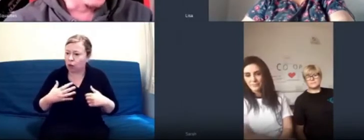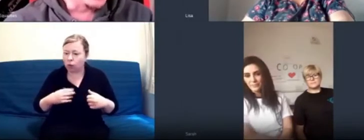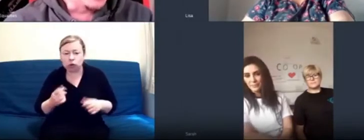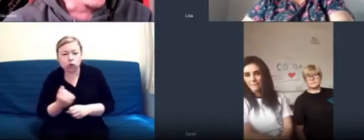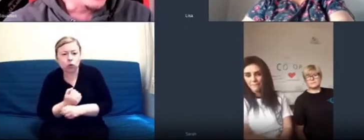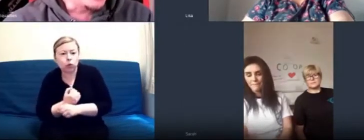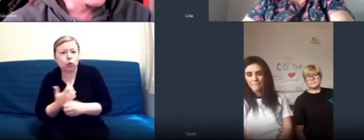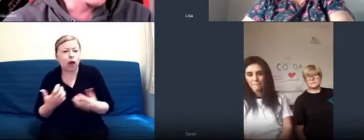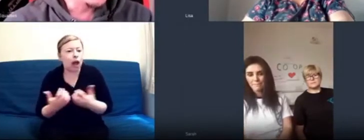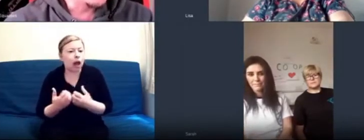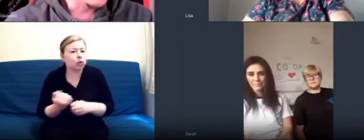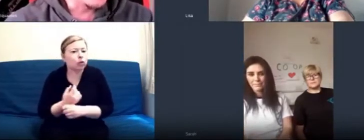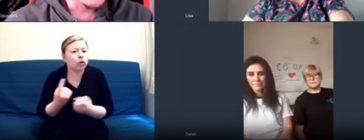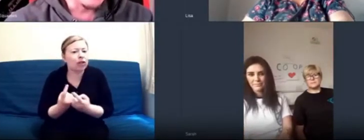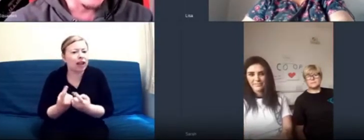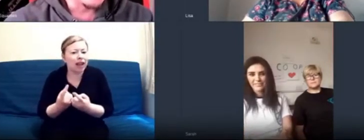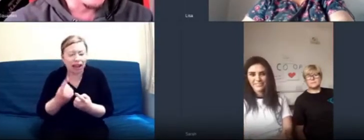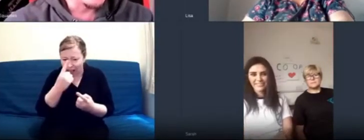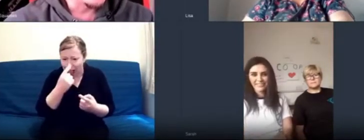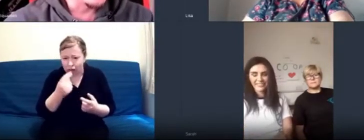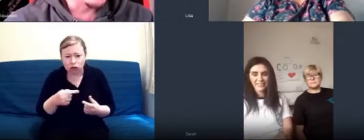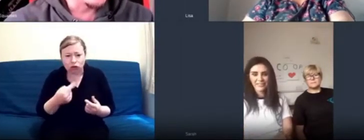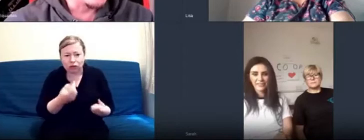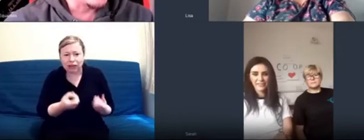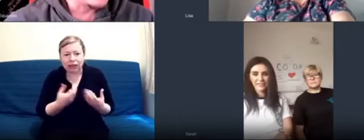it. But you should tell us a bit about